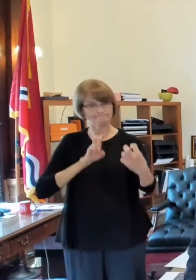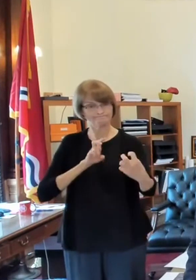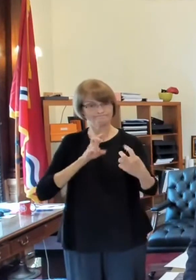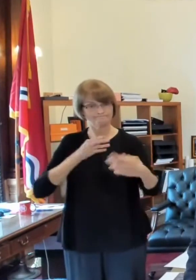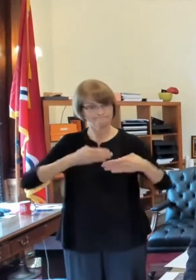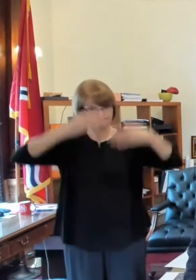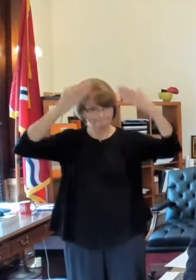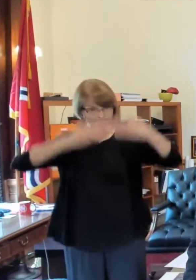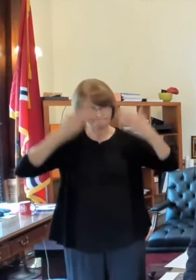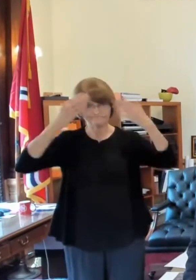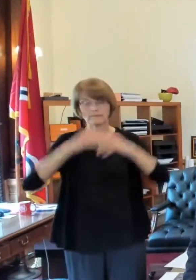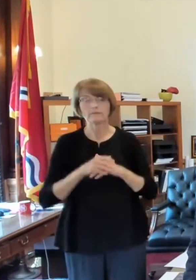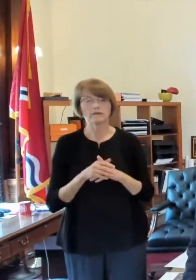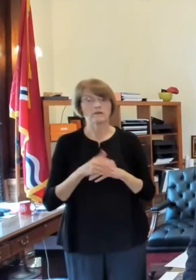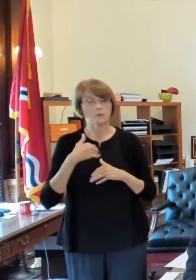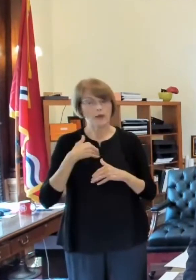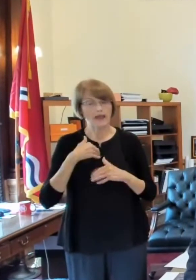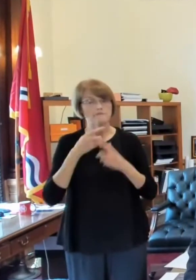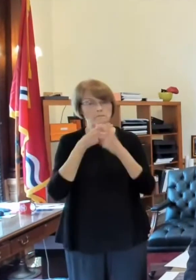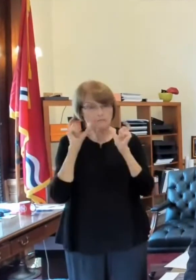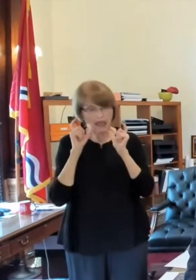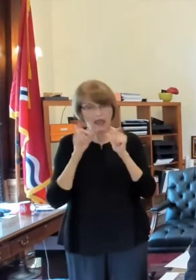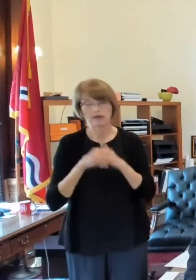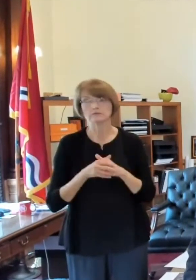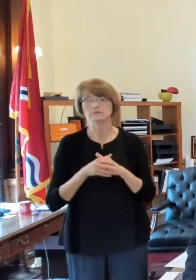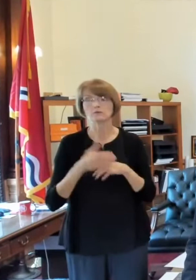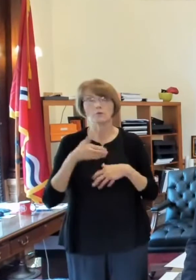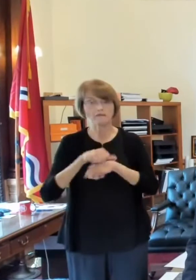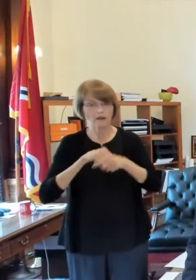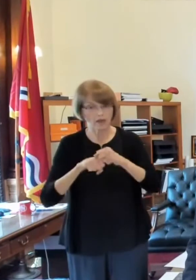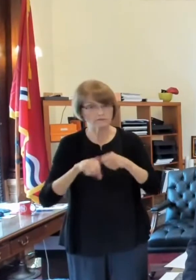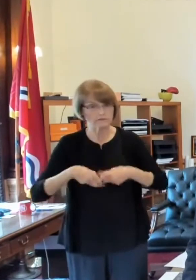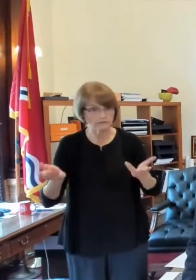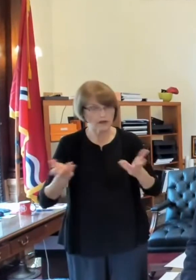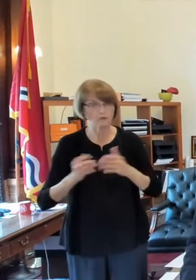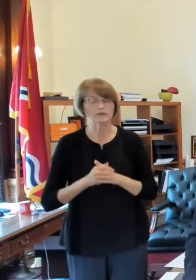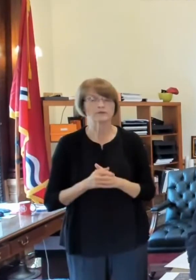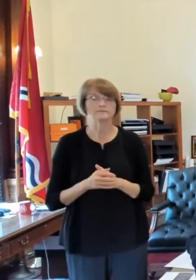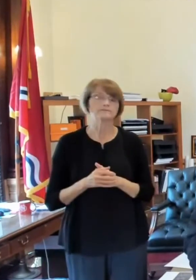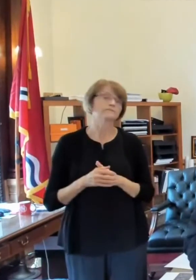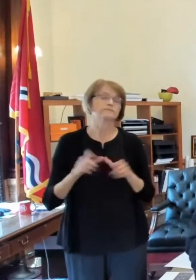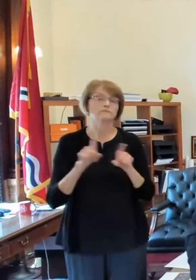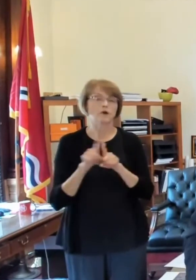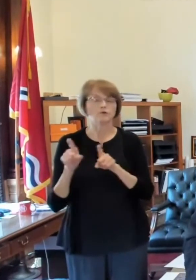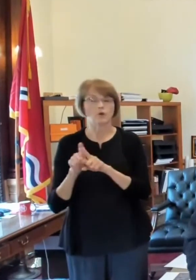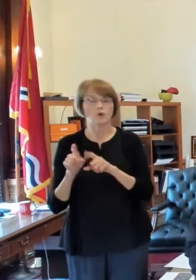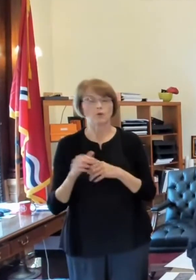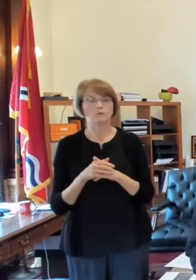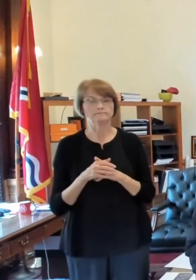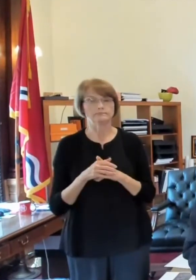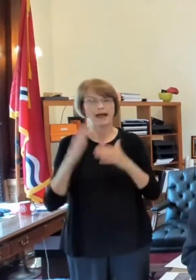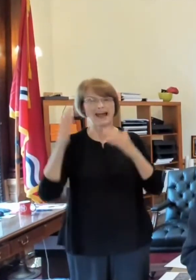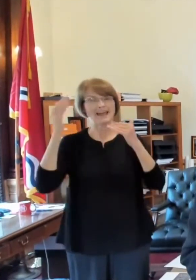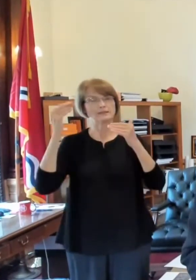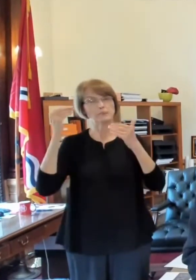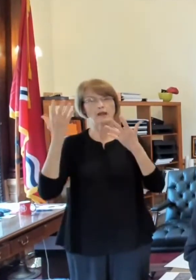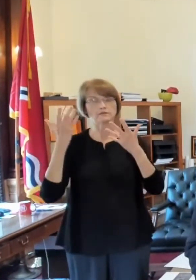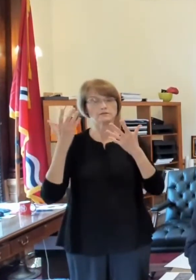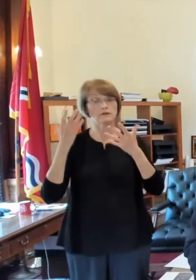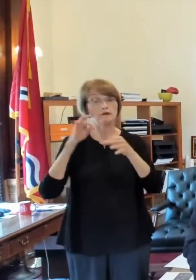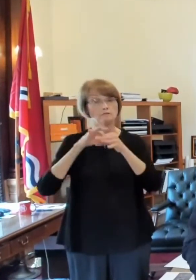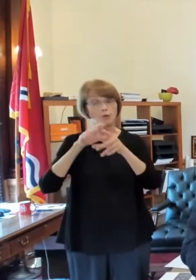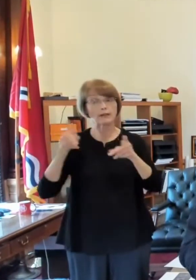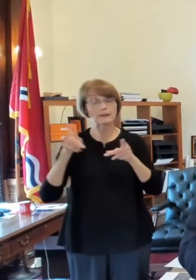masks available if people need them, also gloves if people would like to wear them. There's also, and I expect the polls to look like they have in the past